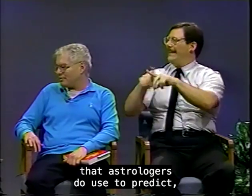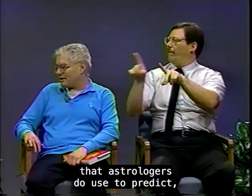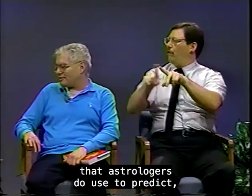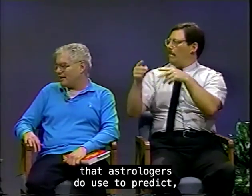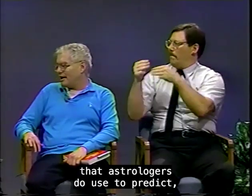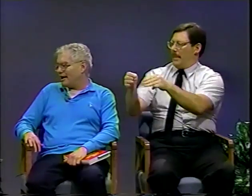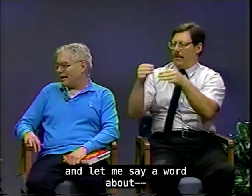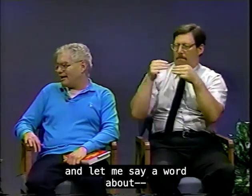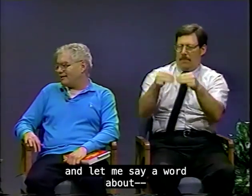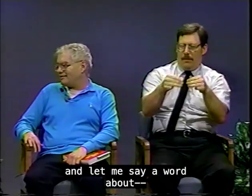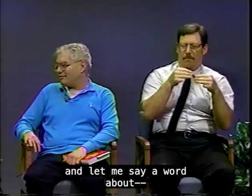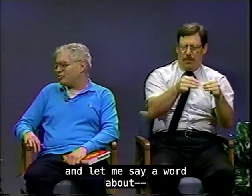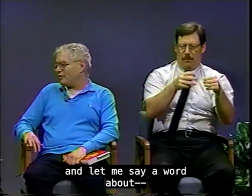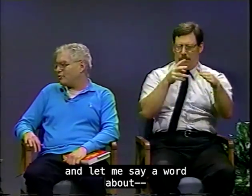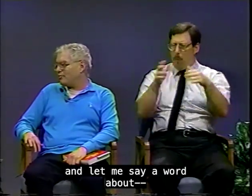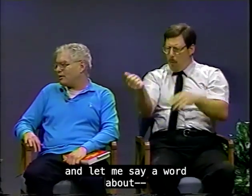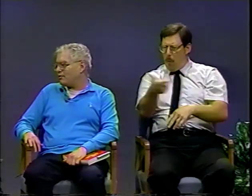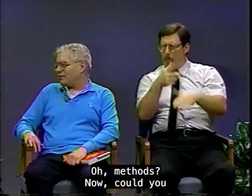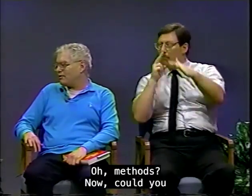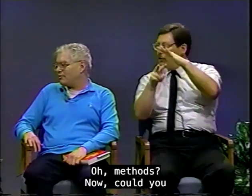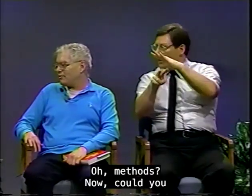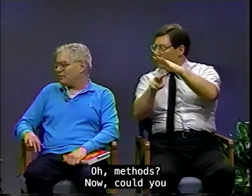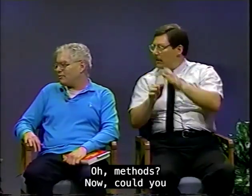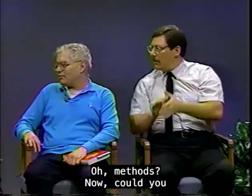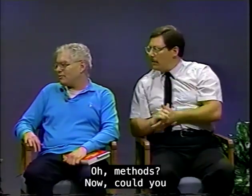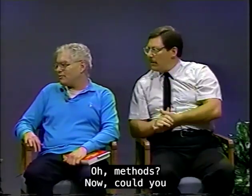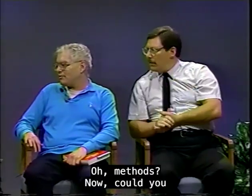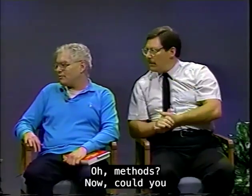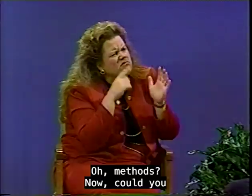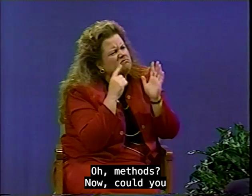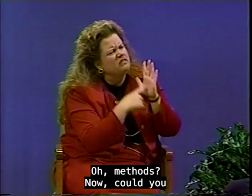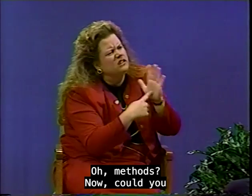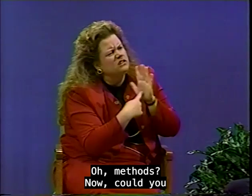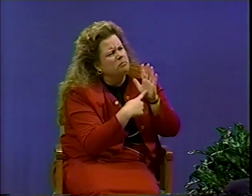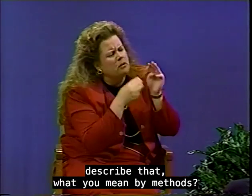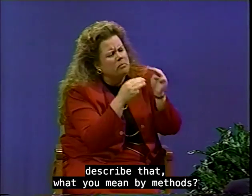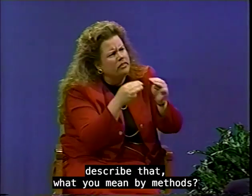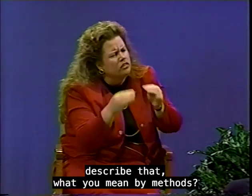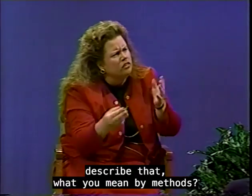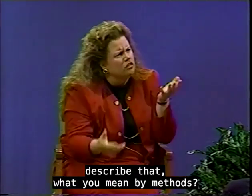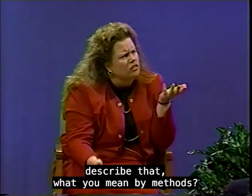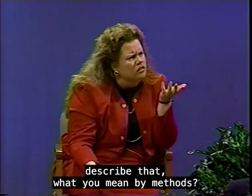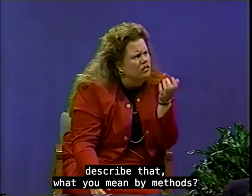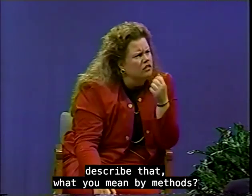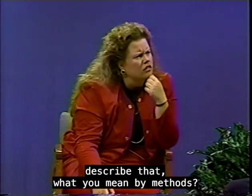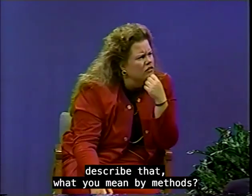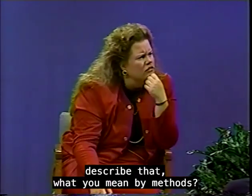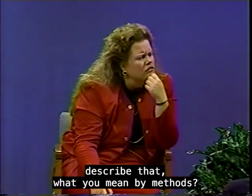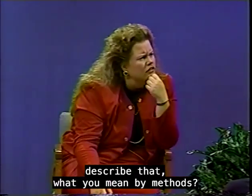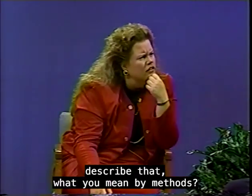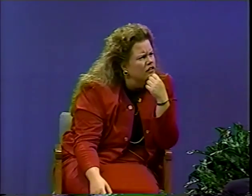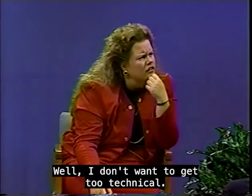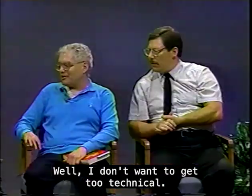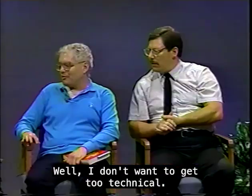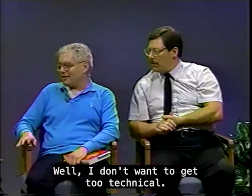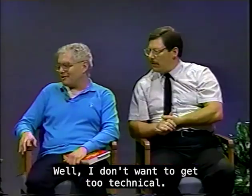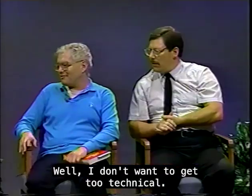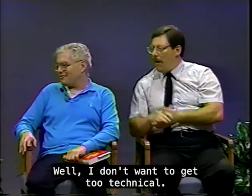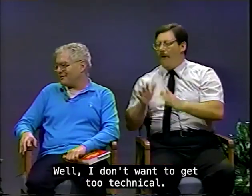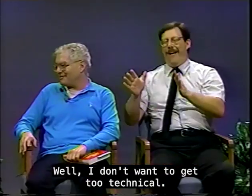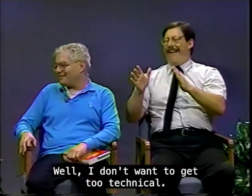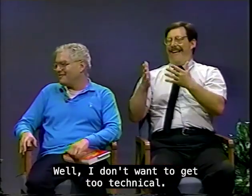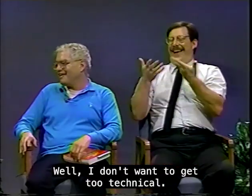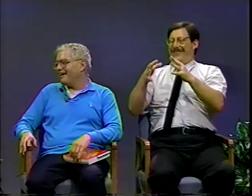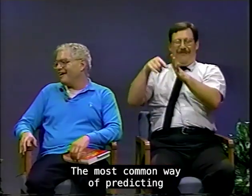use to predict. And let me say a word about... Oh, methods? Now, could you describe that, what you mean by methods? Well, I don't want to